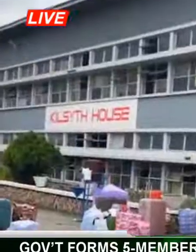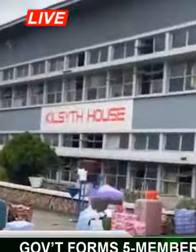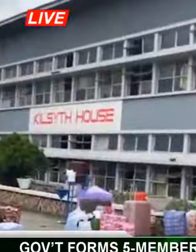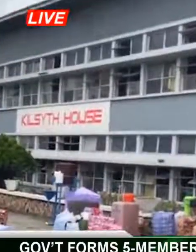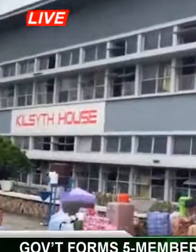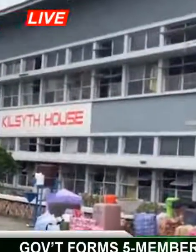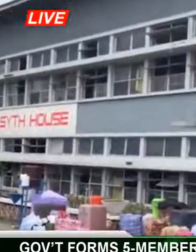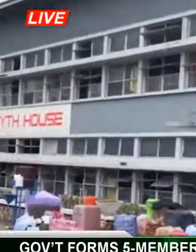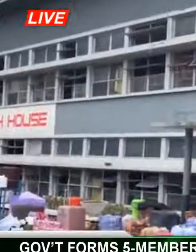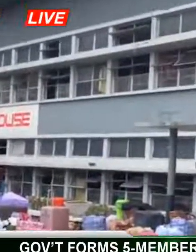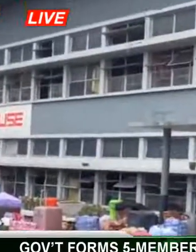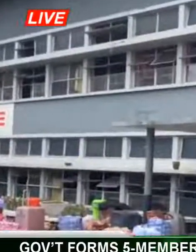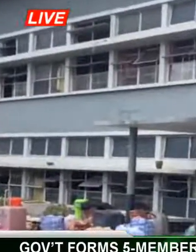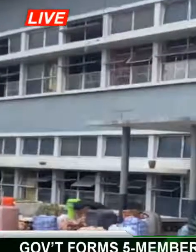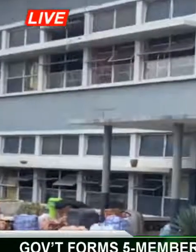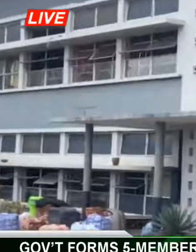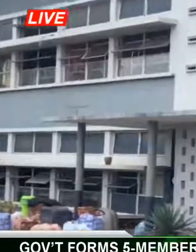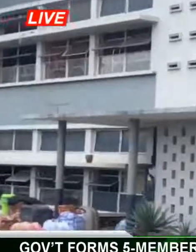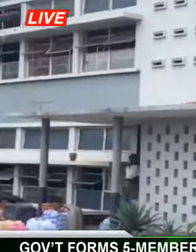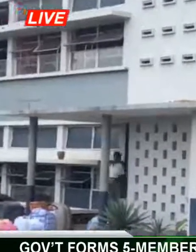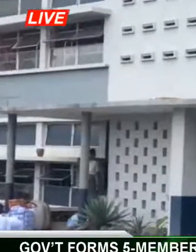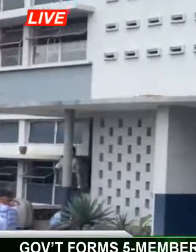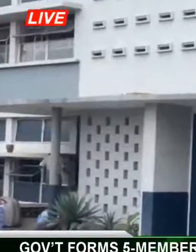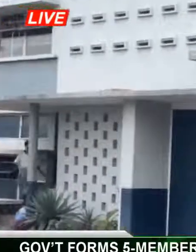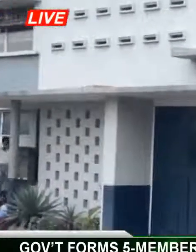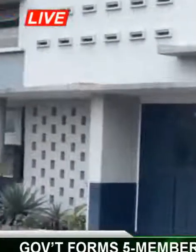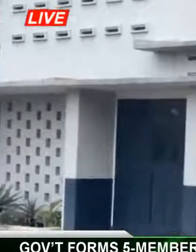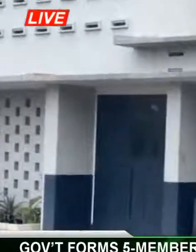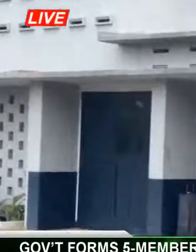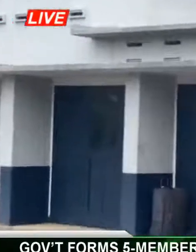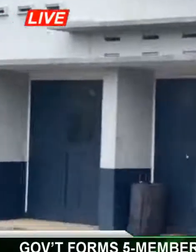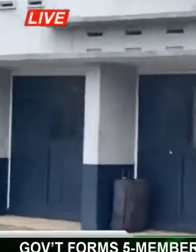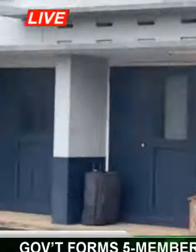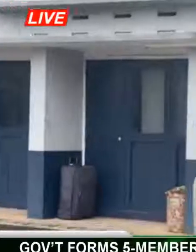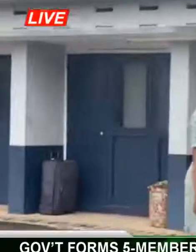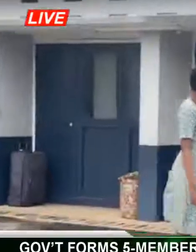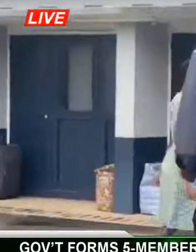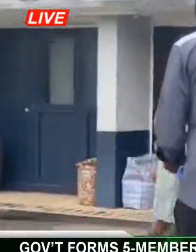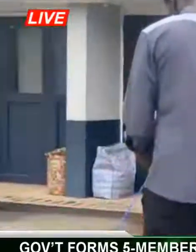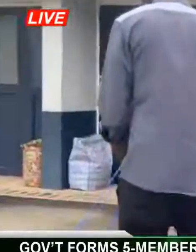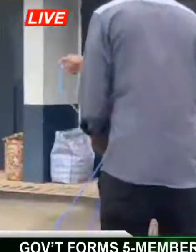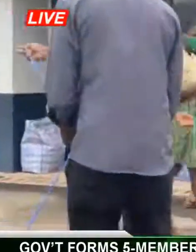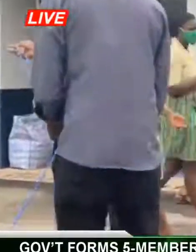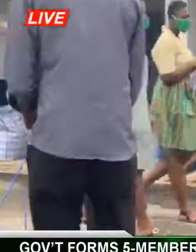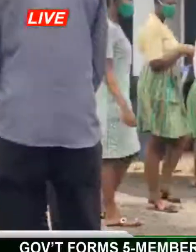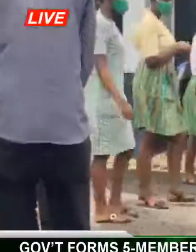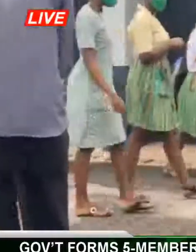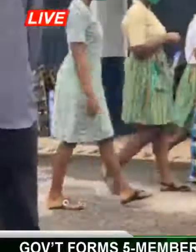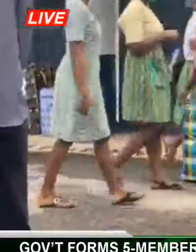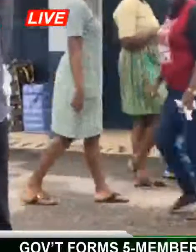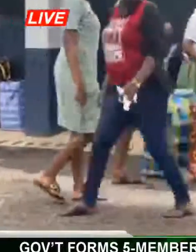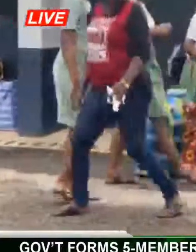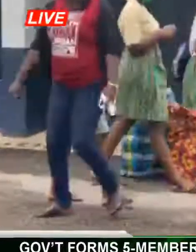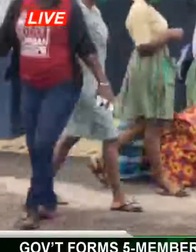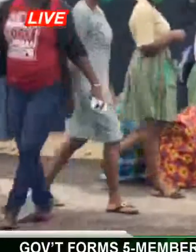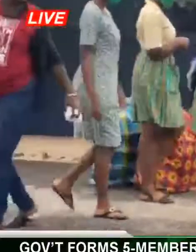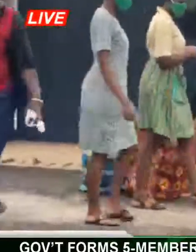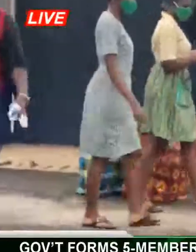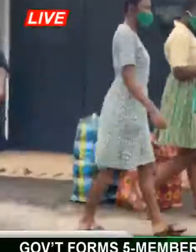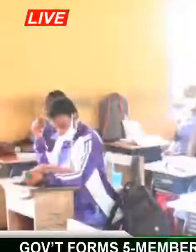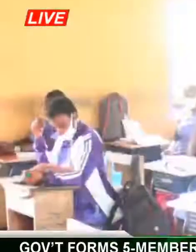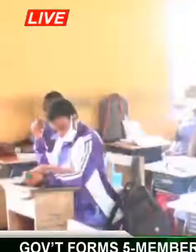regional monitoring teams region bia yo team o mo monitor de aye koso wo school sa hodo ni mo regional monitoring teams no